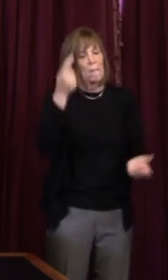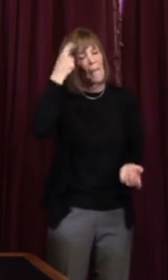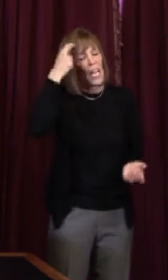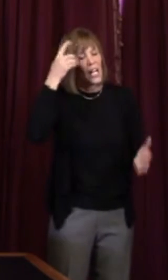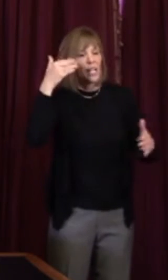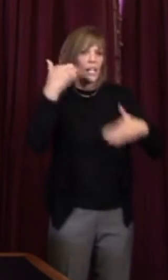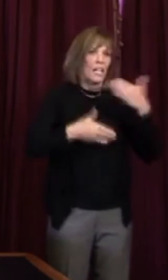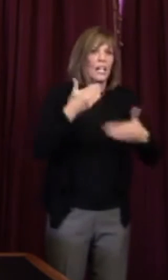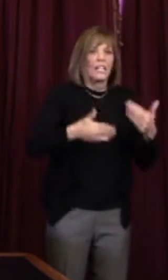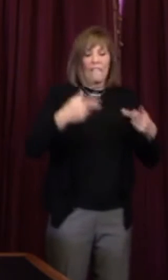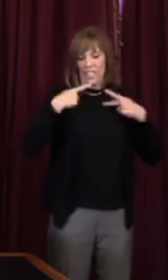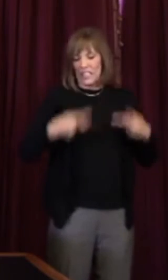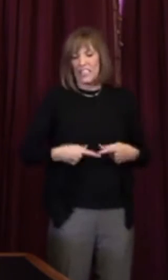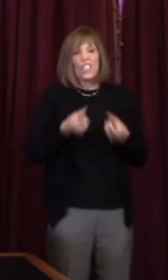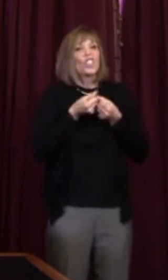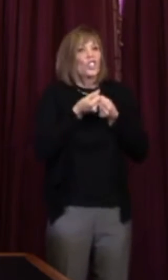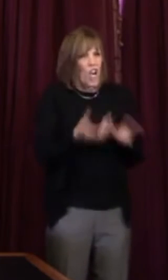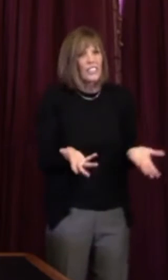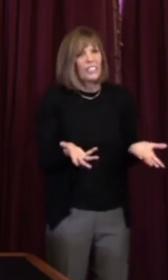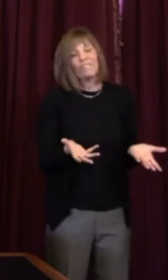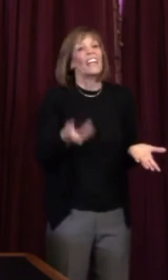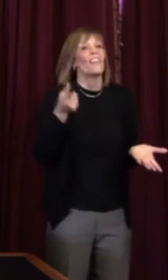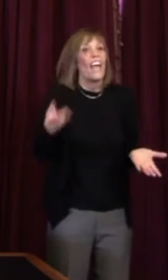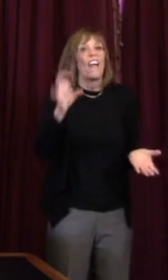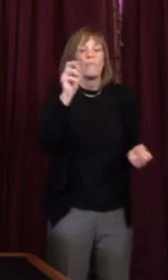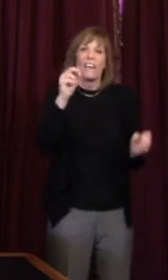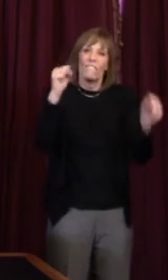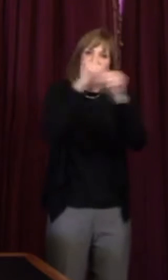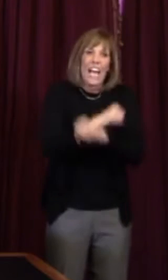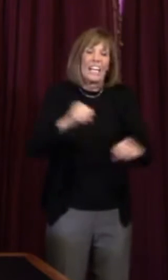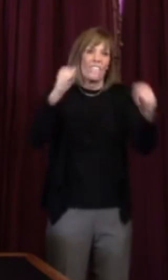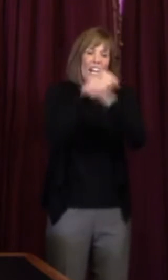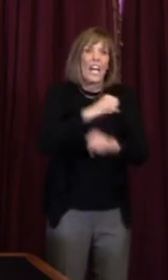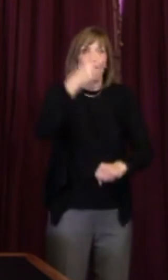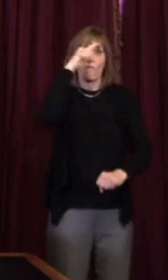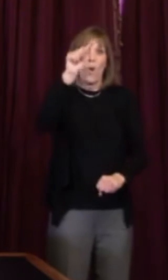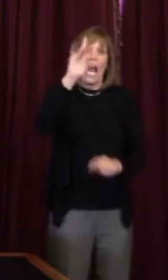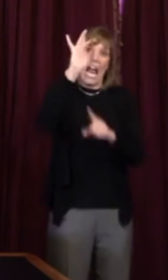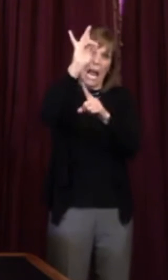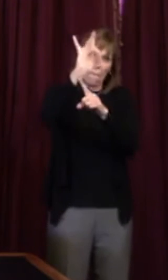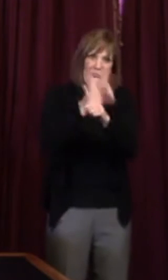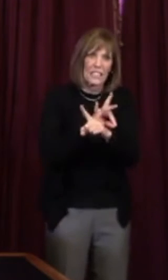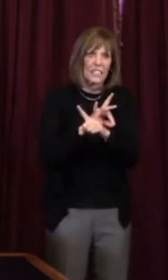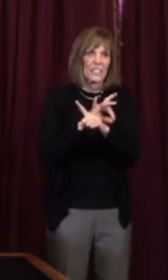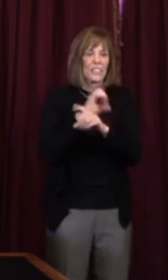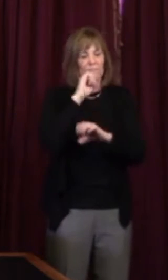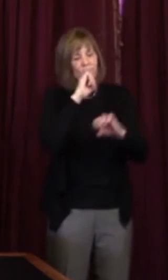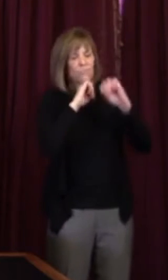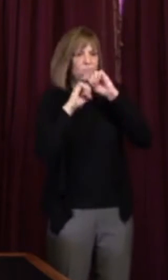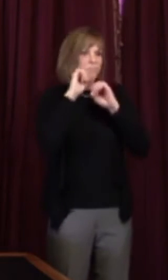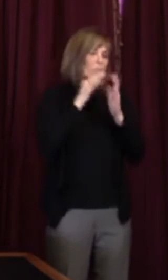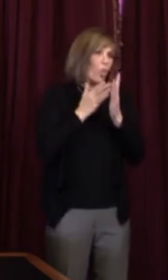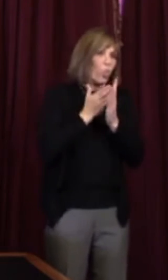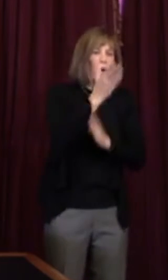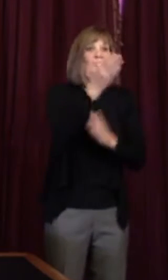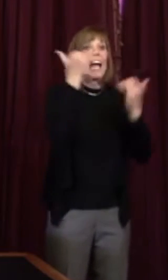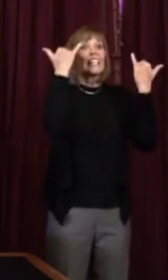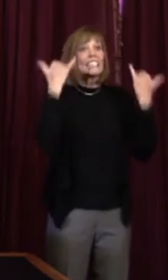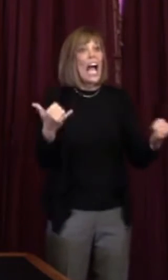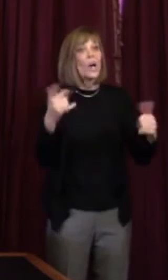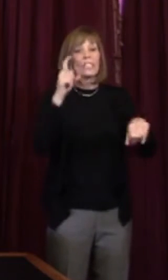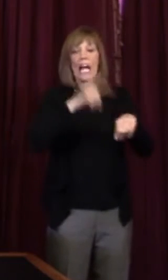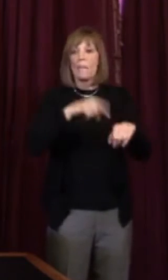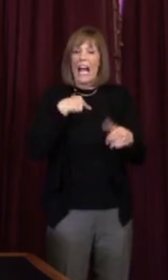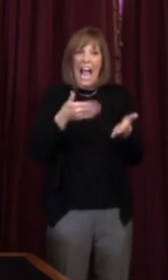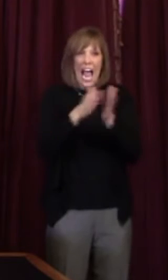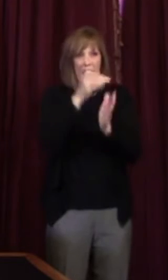They're exhausted physically. They've been battling this disease for 8 grueling months. And now is the time, my